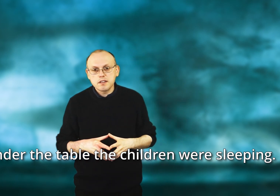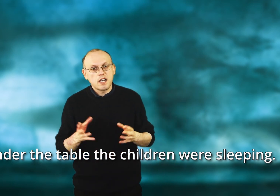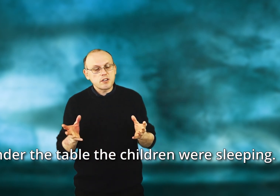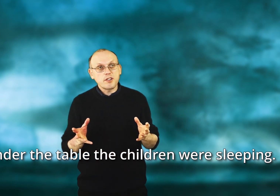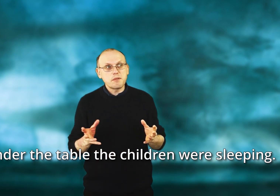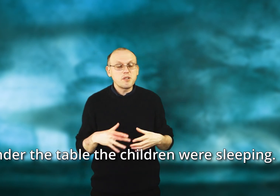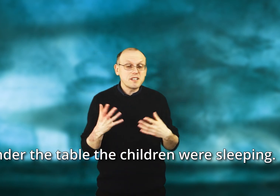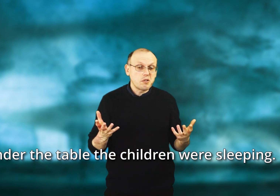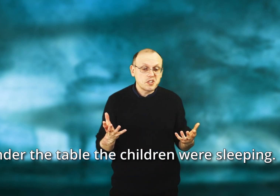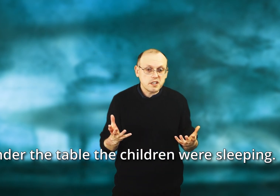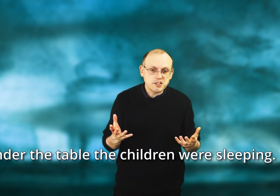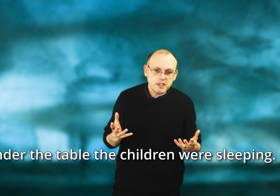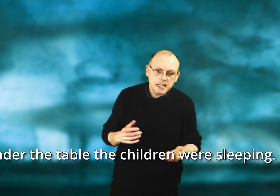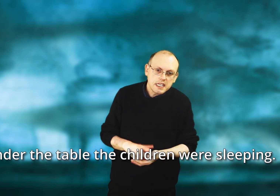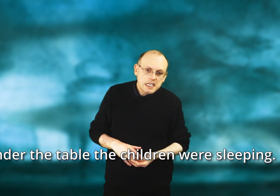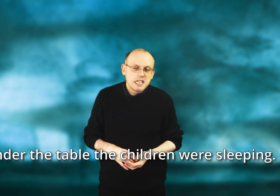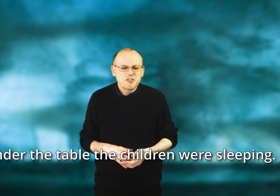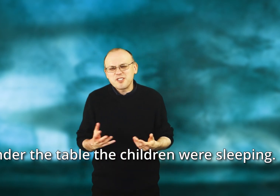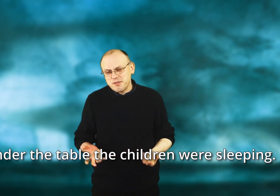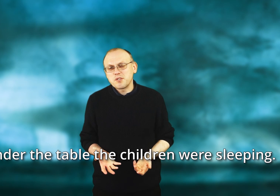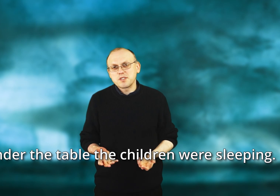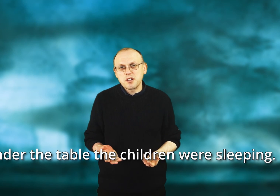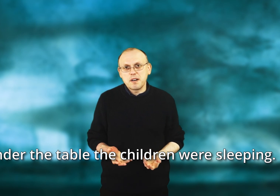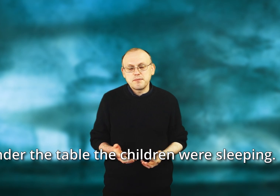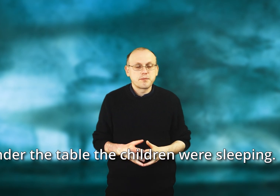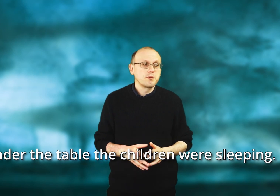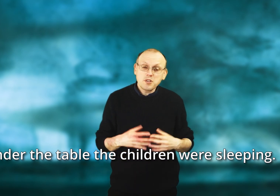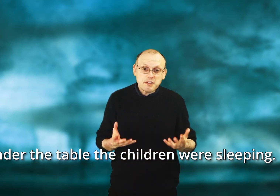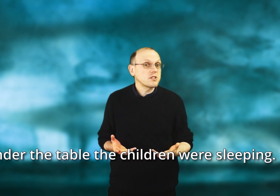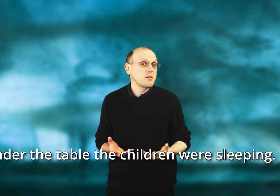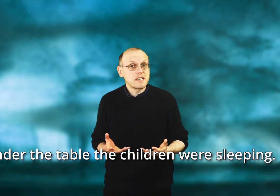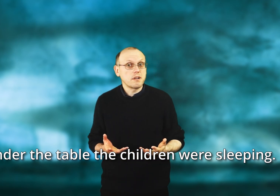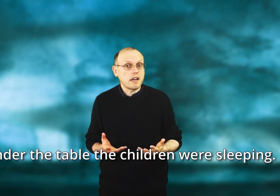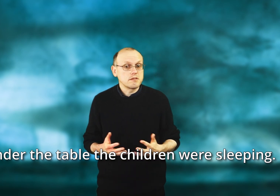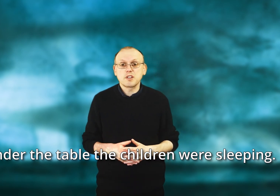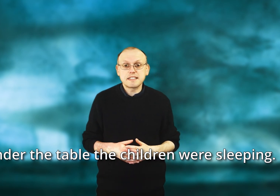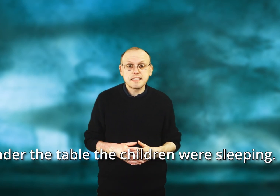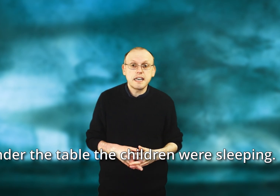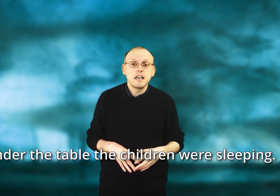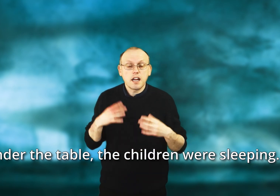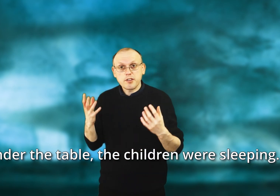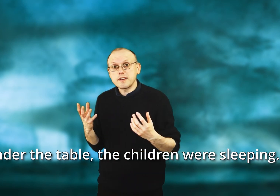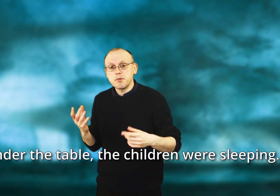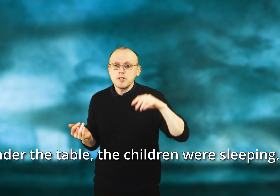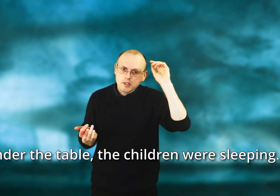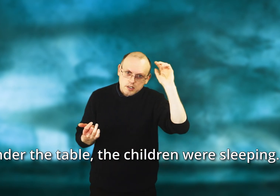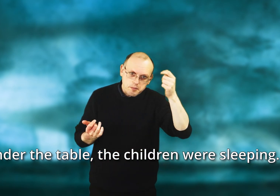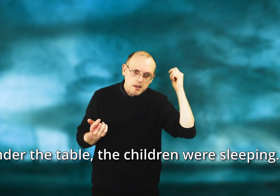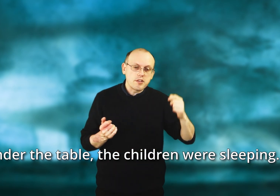under the table is quite short actually, you don't have to use a comma. But you can use a comma as well. So you can say, under the table, comma, the children